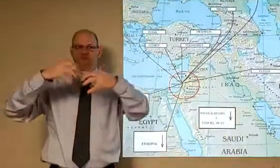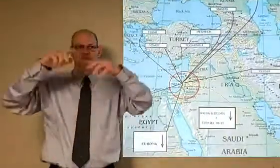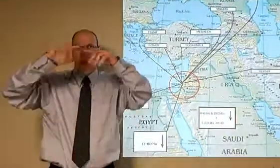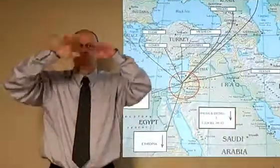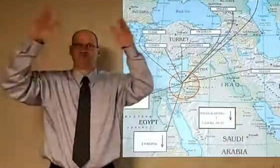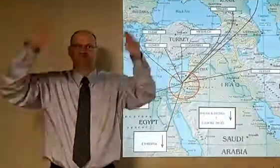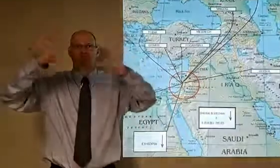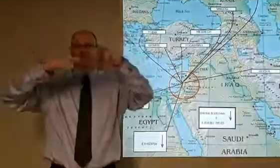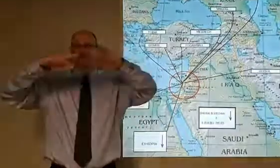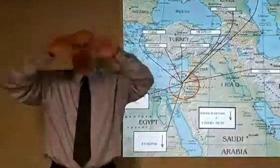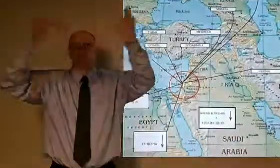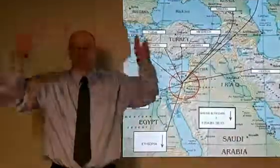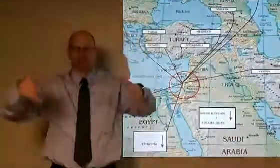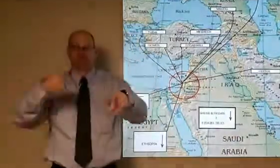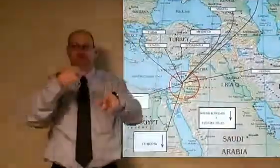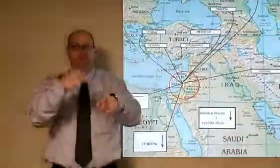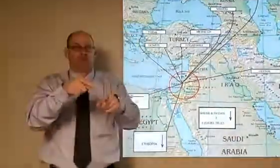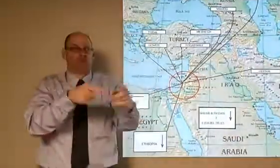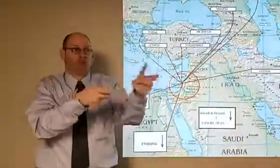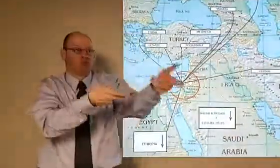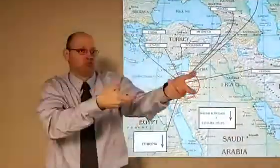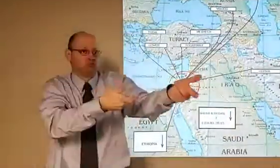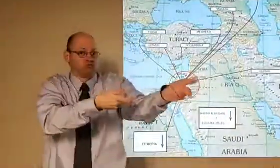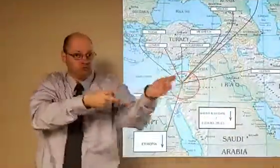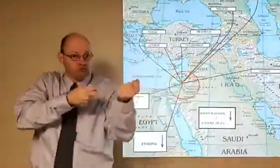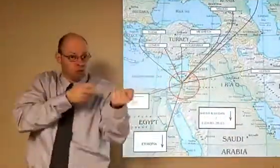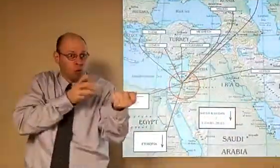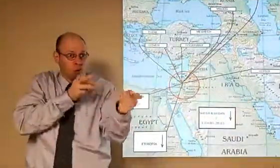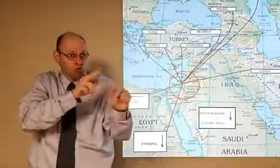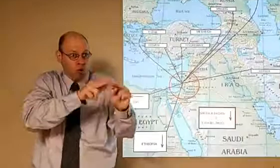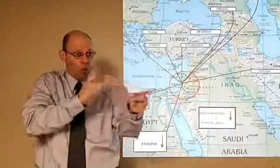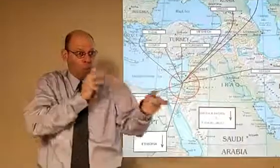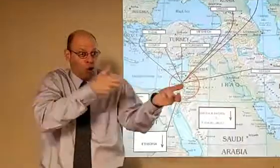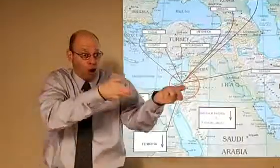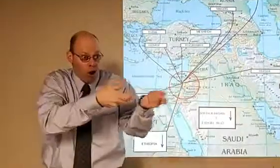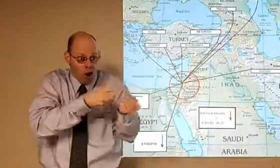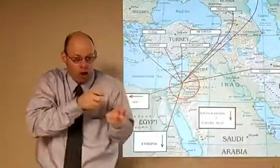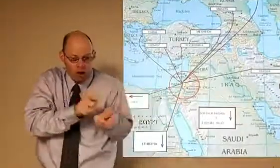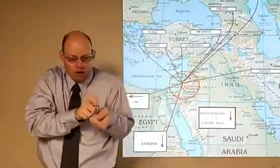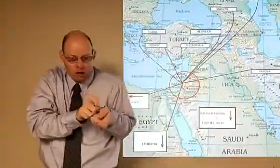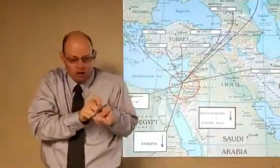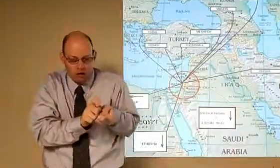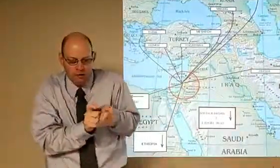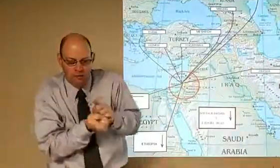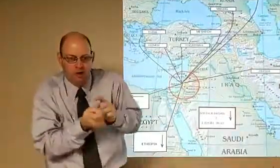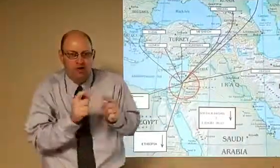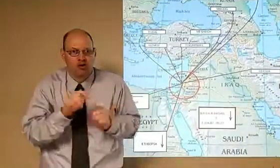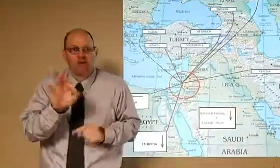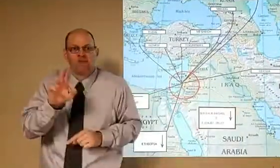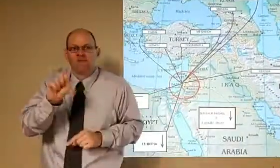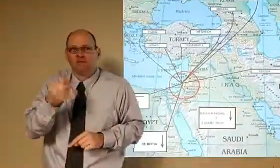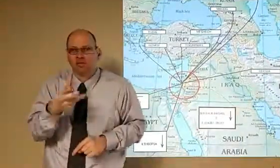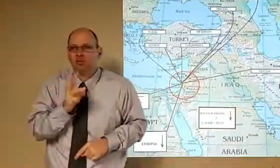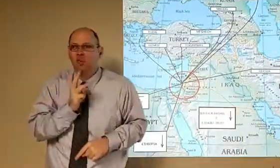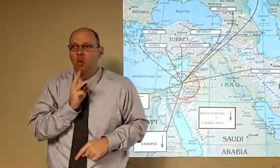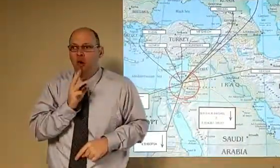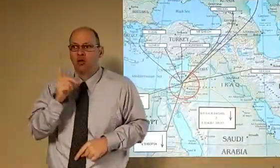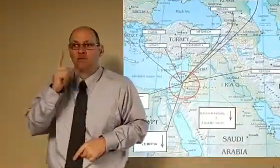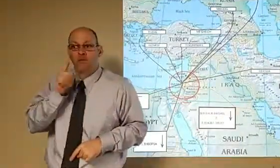they created this plant, the system, where it would draw the water and clean up